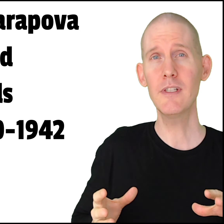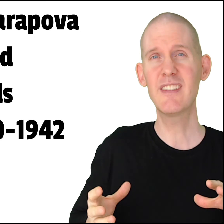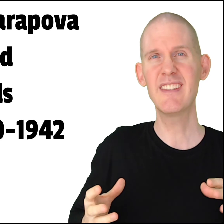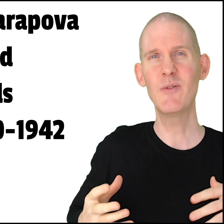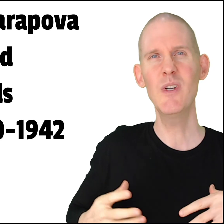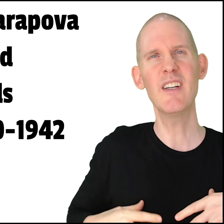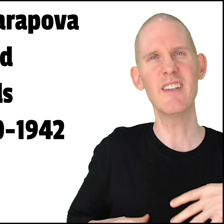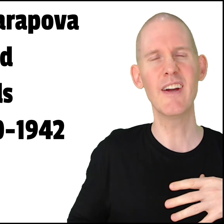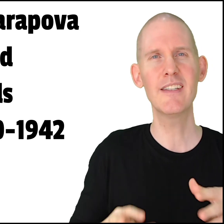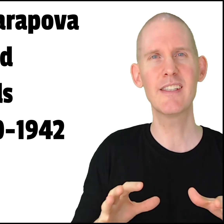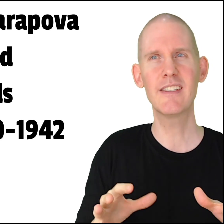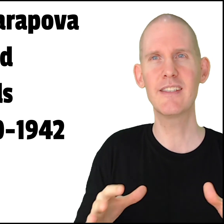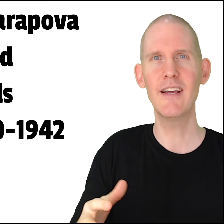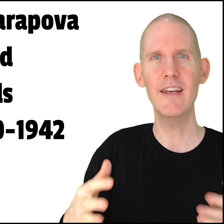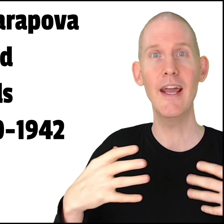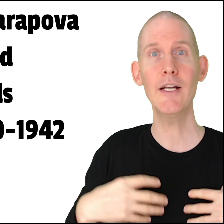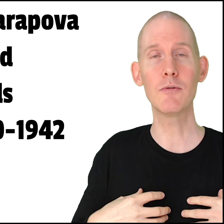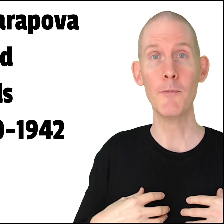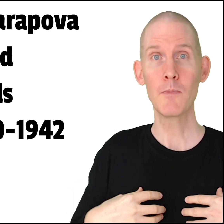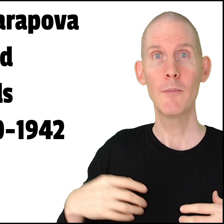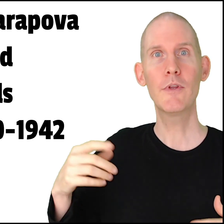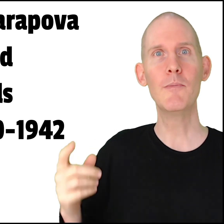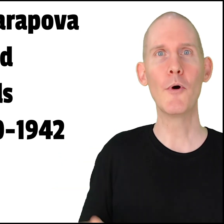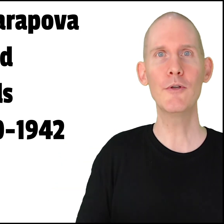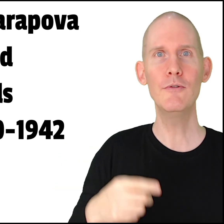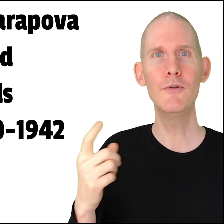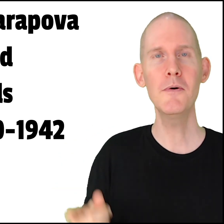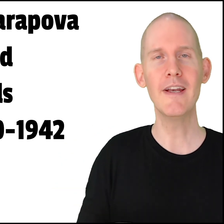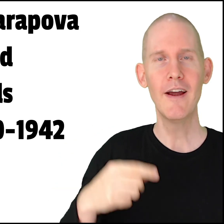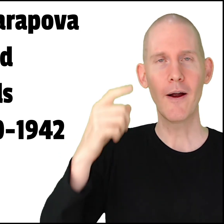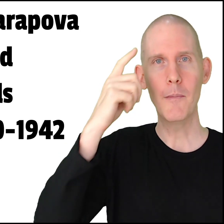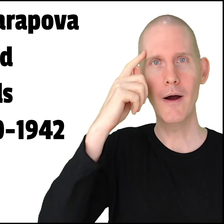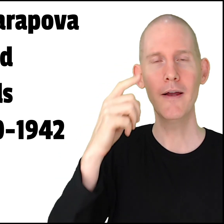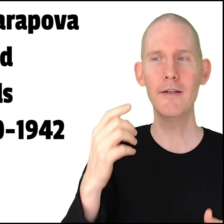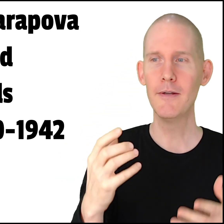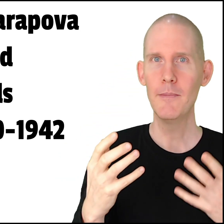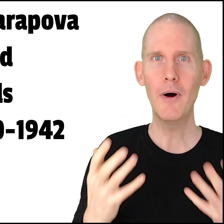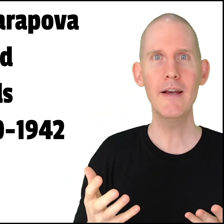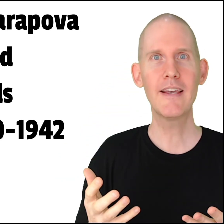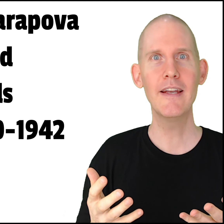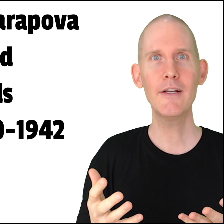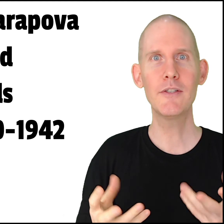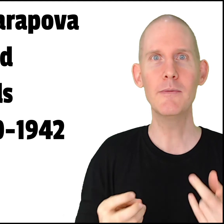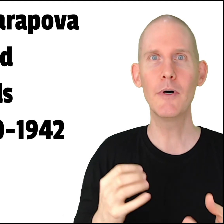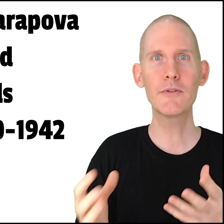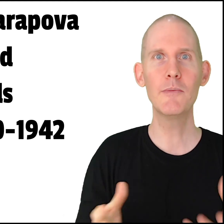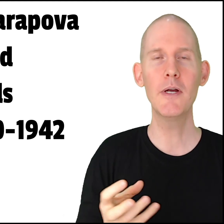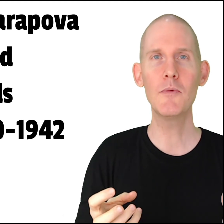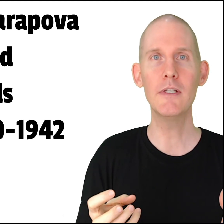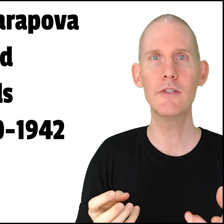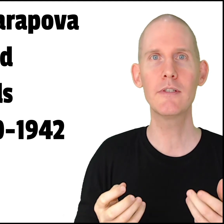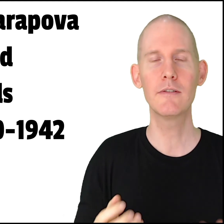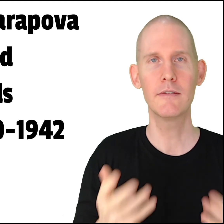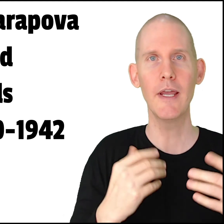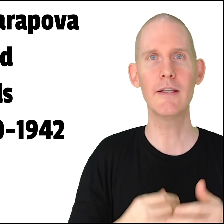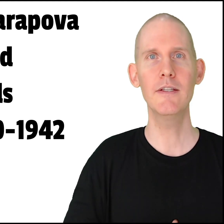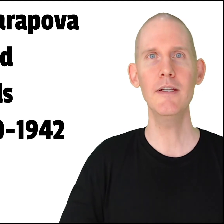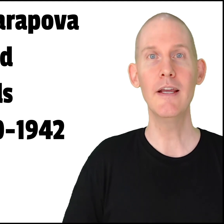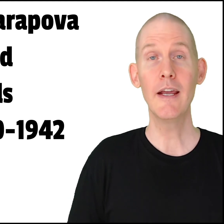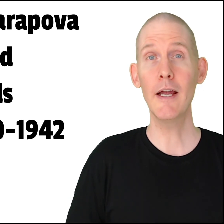it's weird, right? It's not natural, but the more you do it, our mind, body connection, muscle memory, it just takes in. And after a